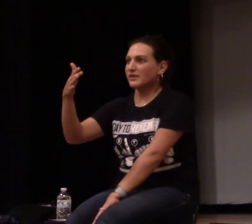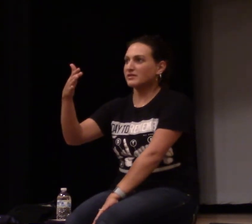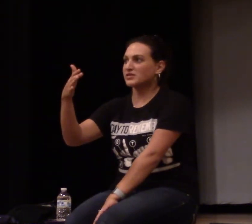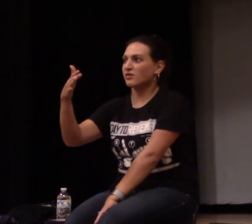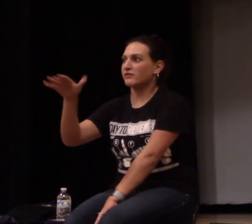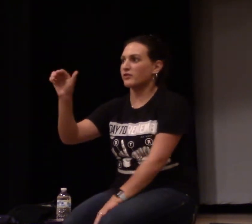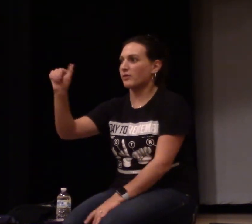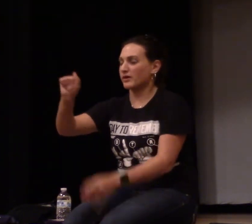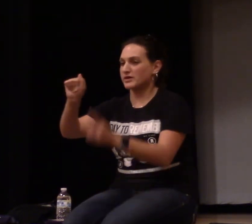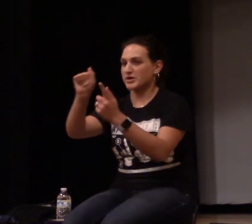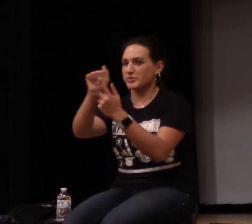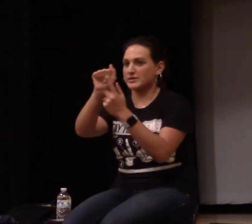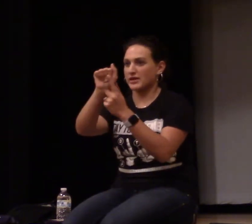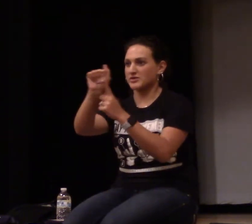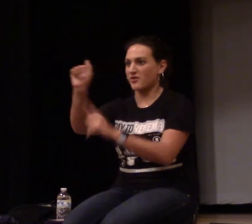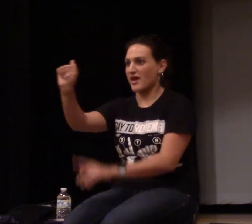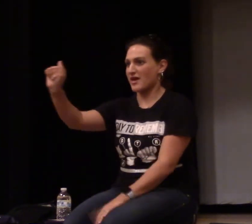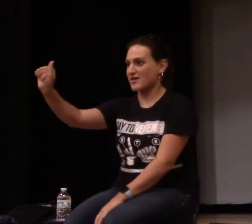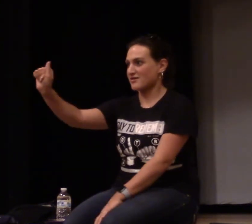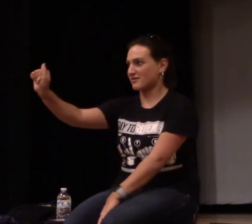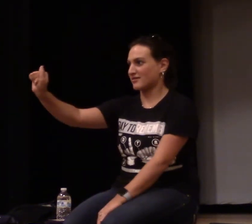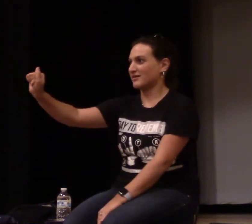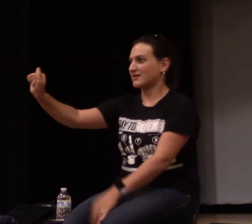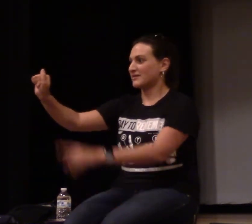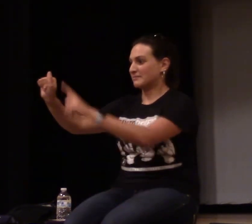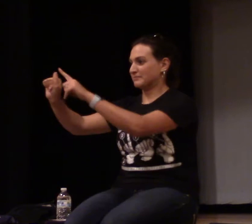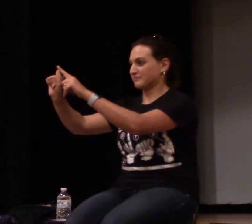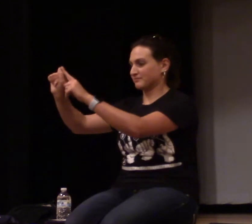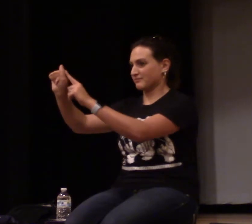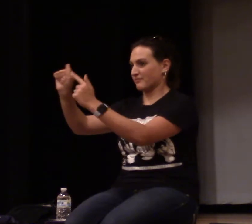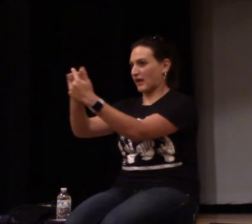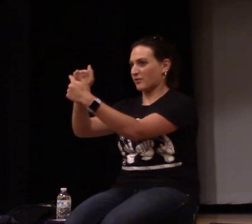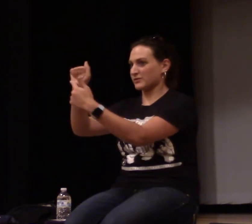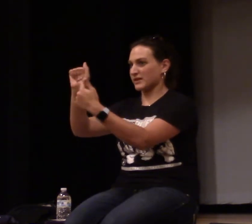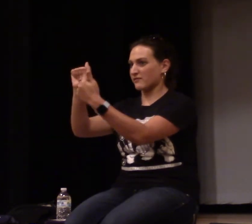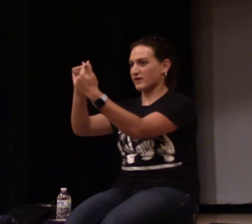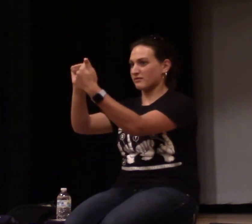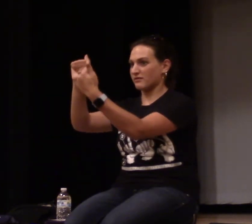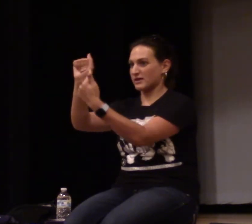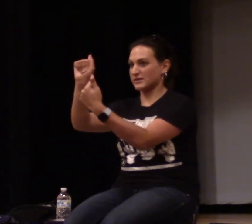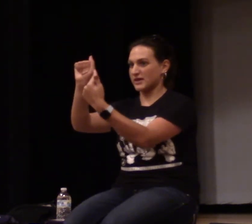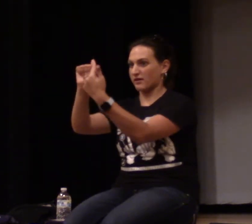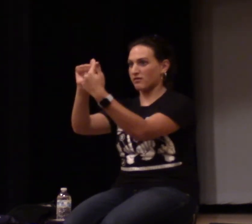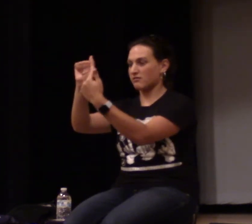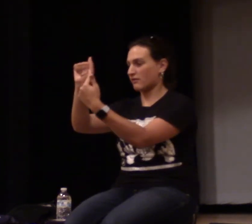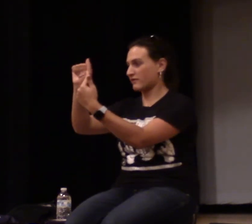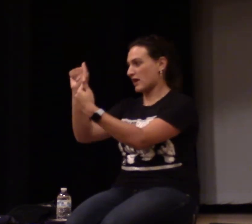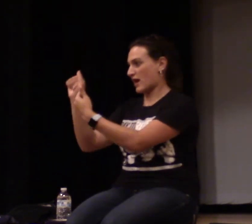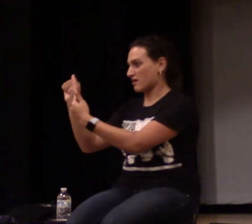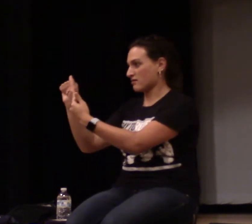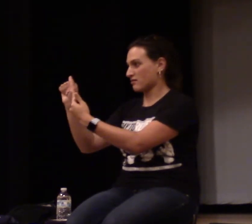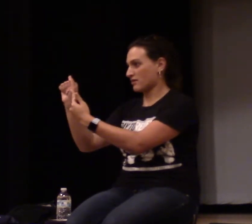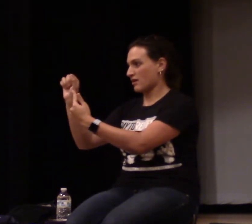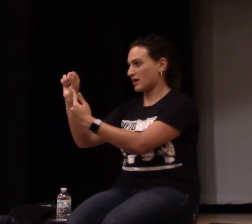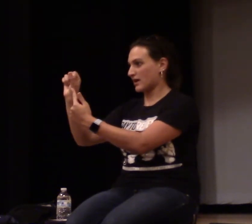So a few that I wanted to touch base on. So A, I always think of it as the tail of the A, and